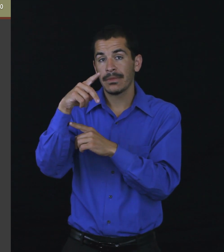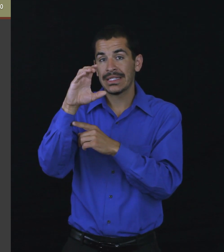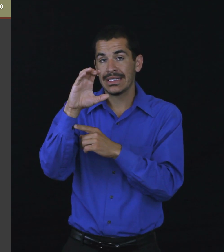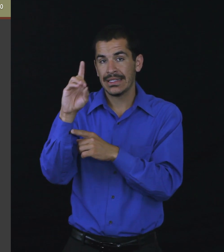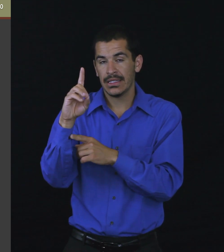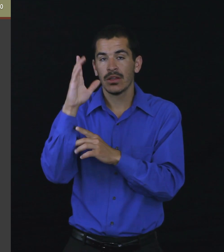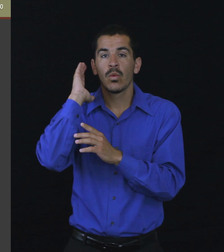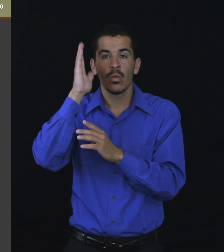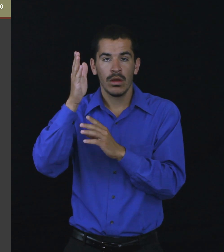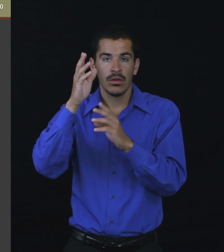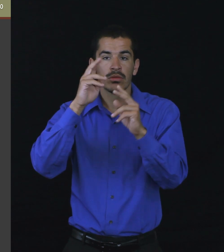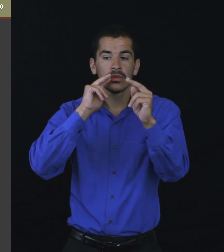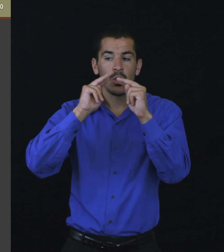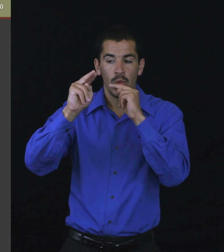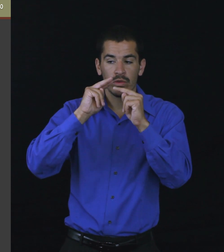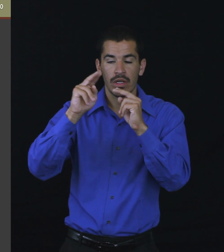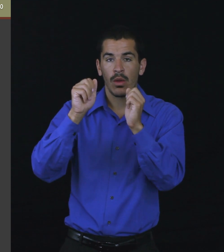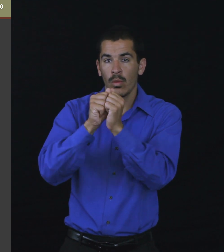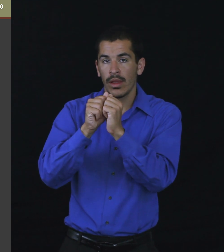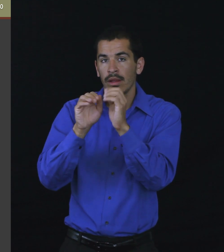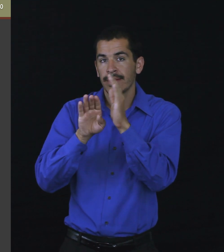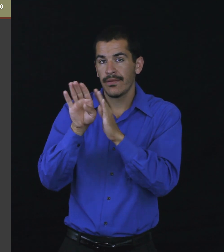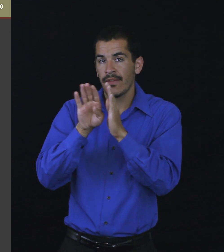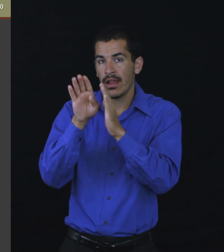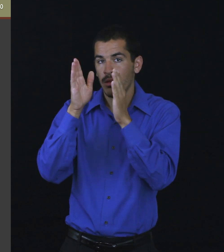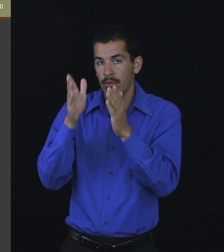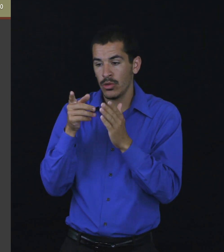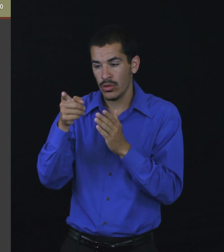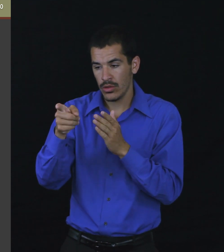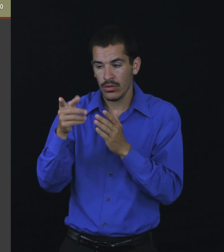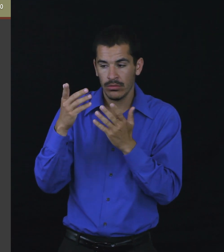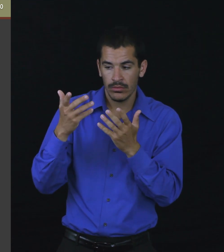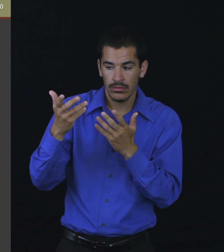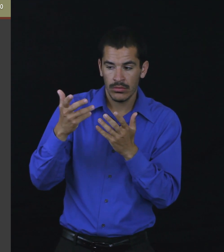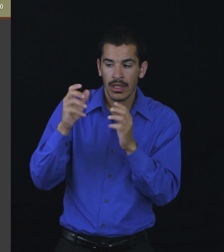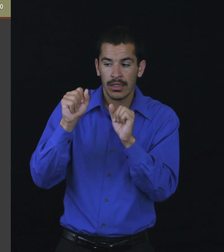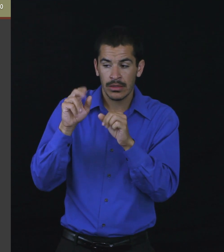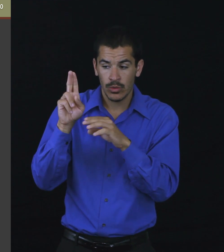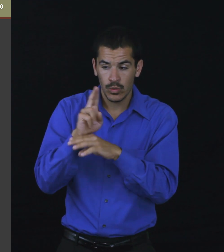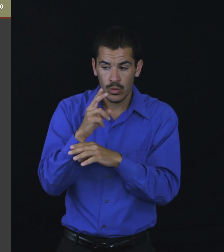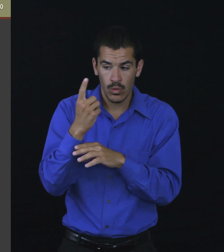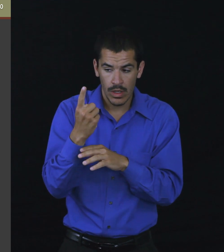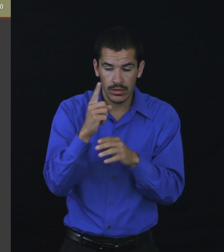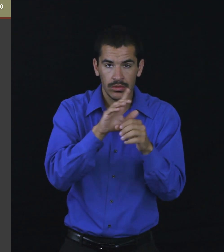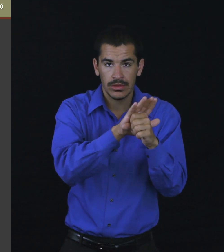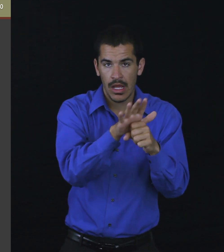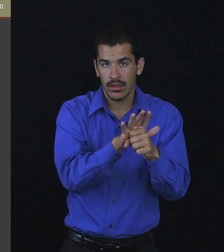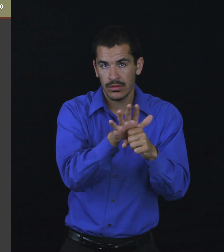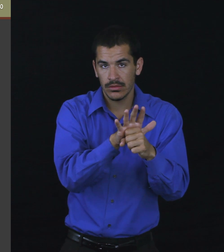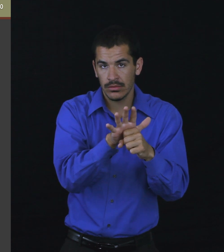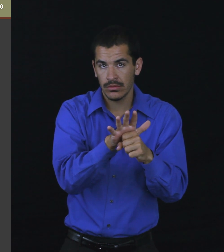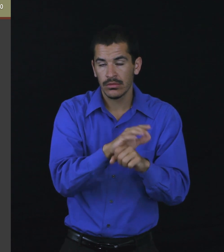PCD would negotiate with the developer to use one of the sites.